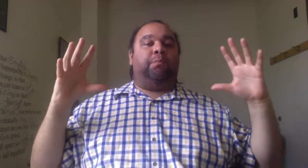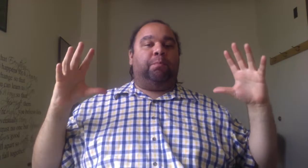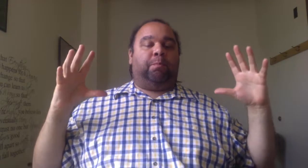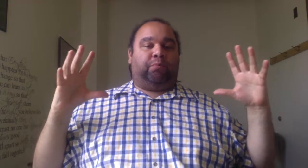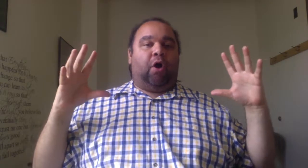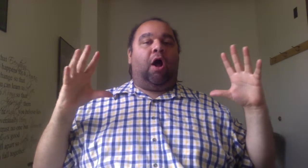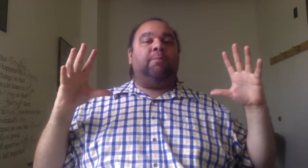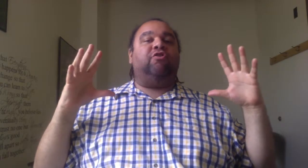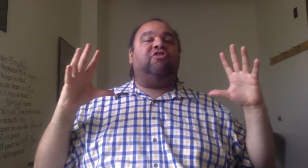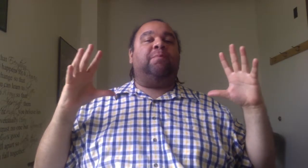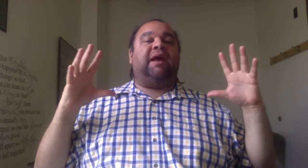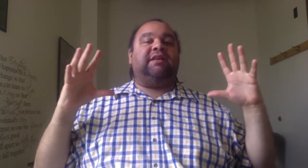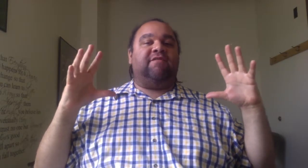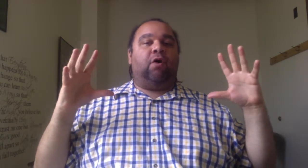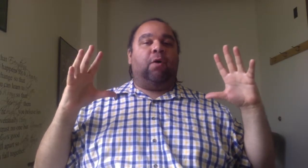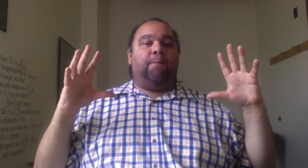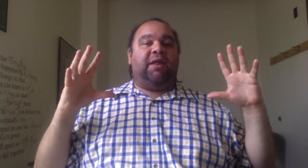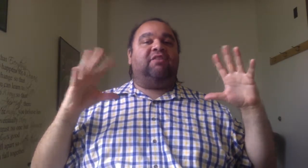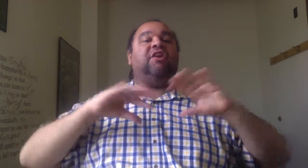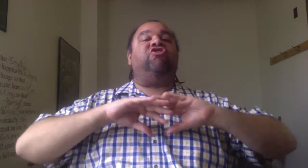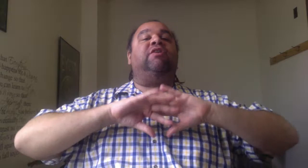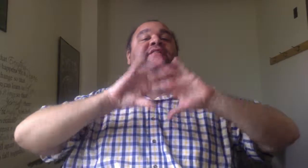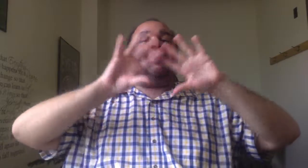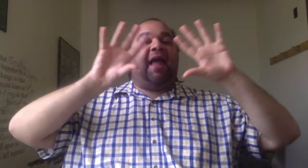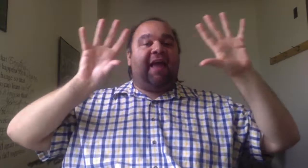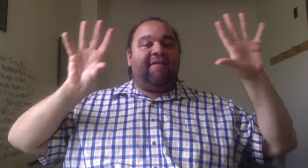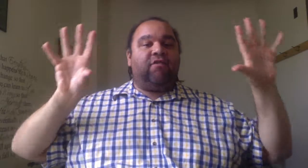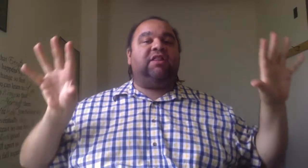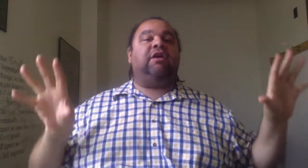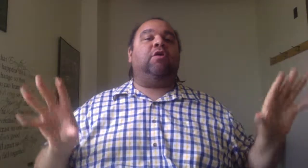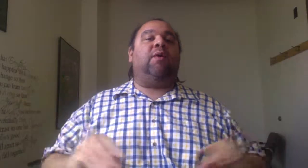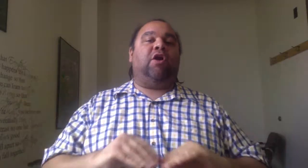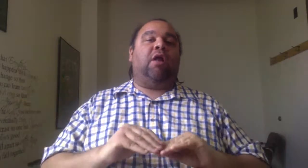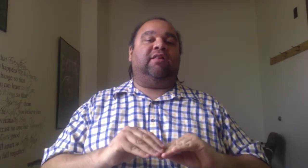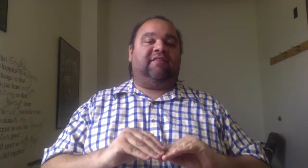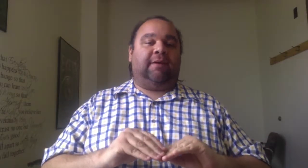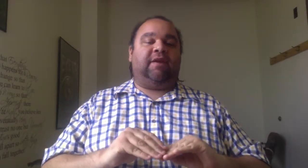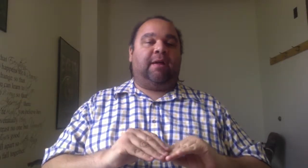broad perspective open so that you can see everything going on at the same time.